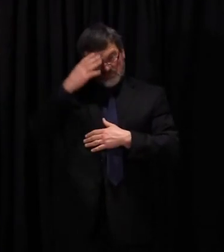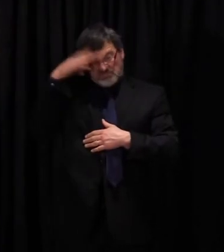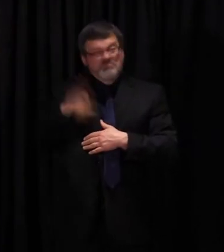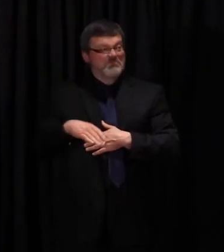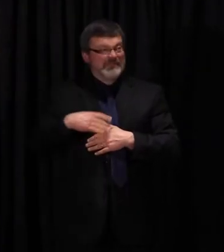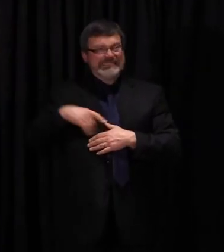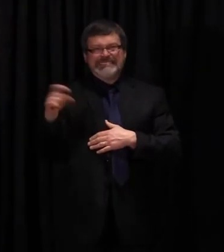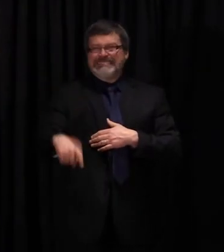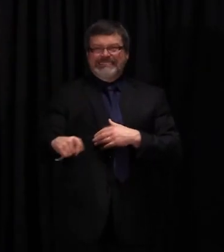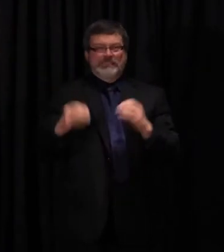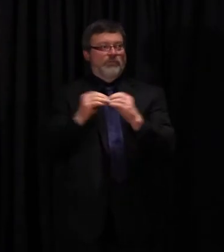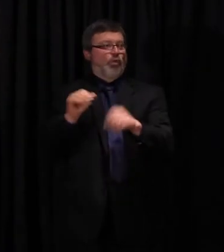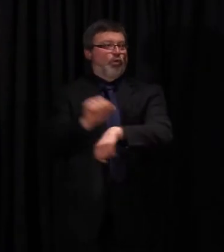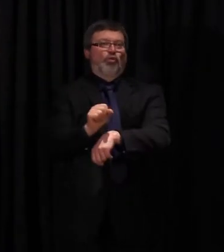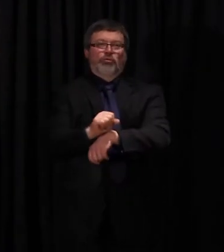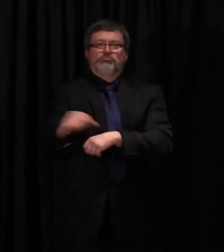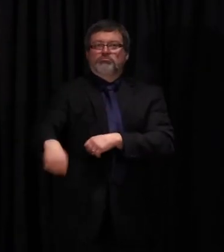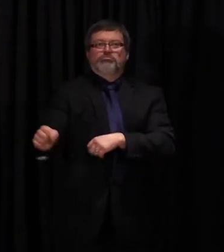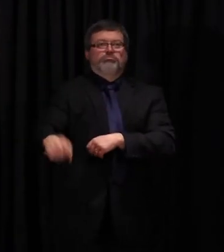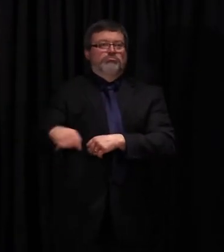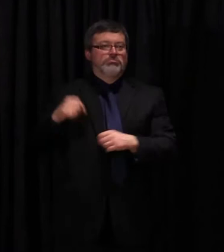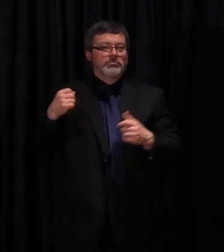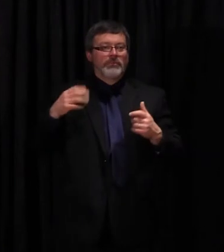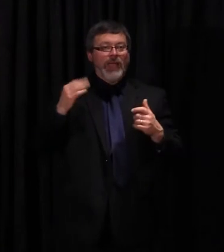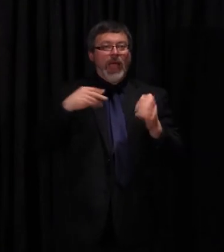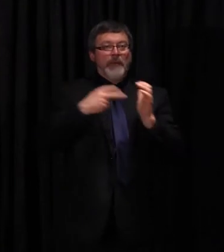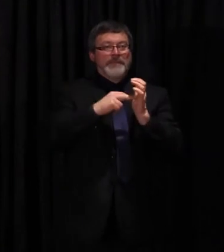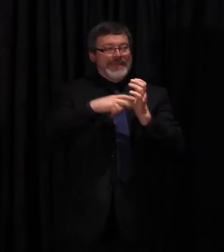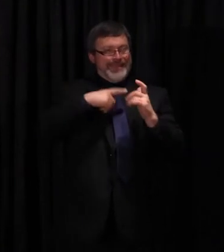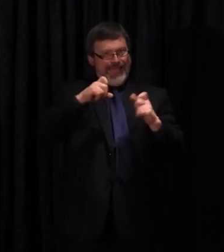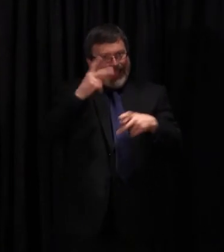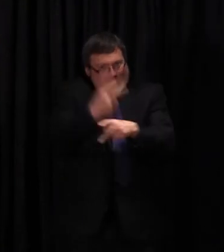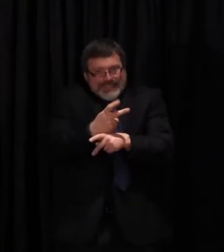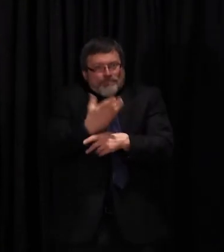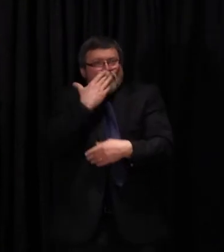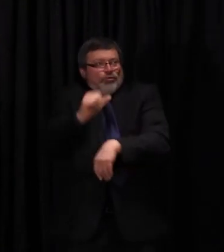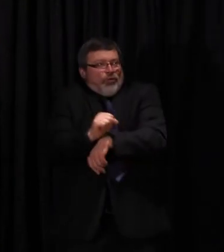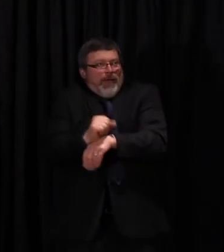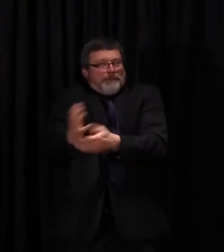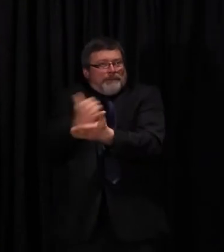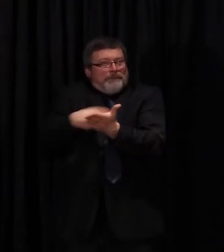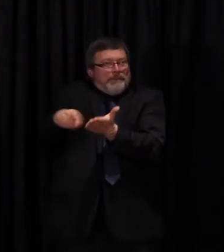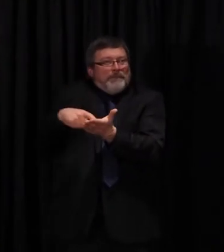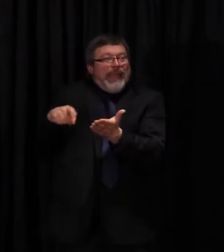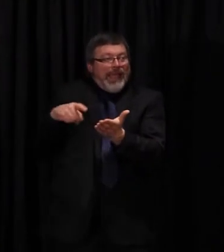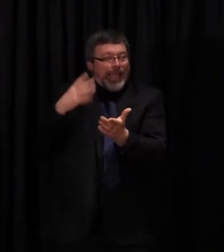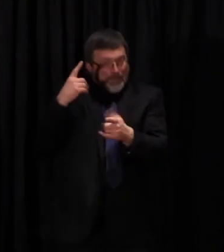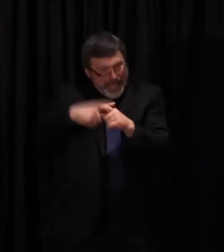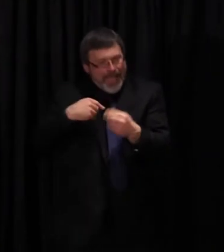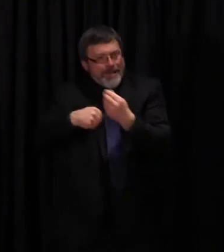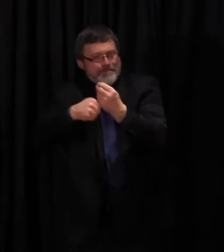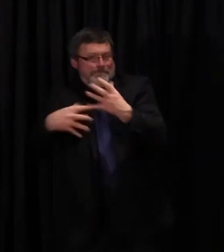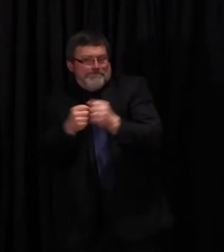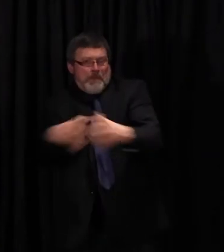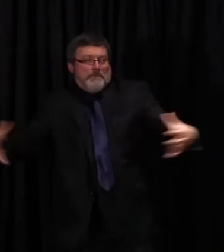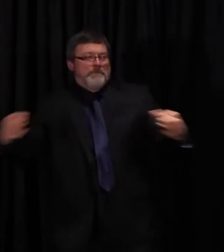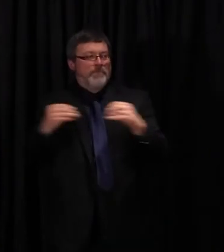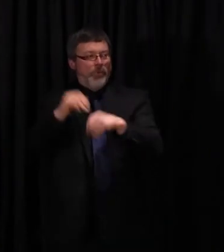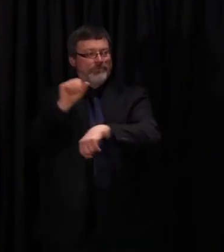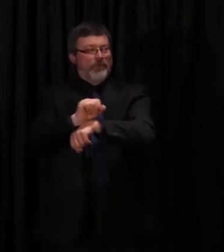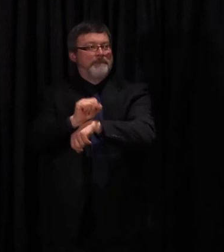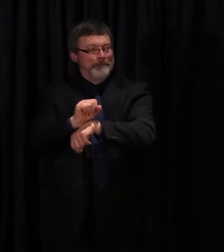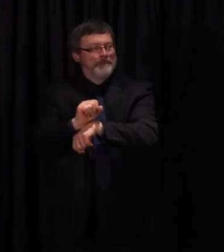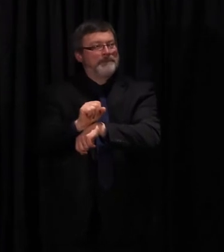We know we need more workers. And that also means we need to keep the good jobs we have and add more of